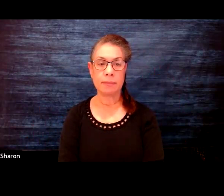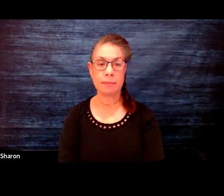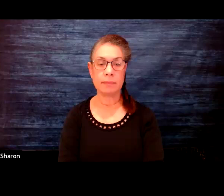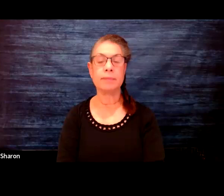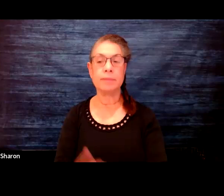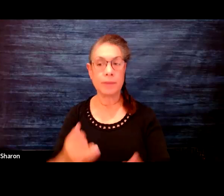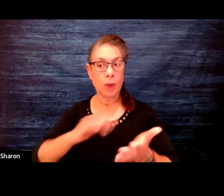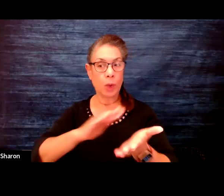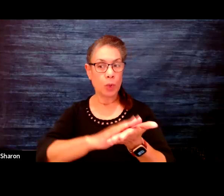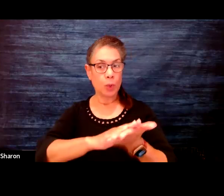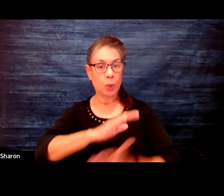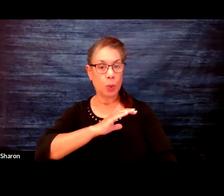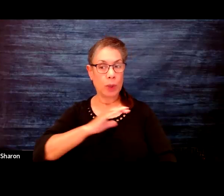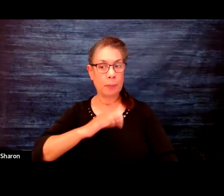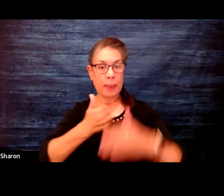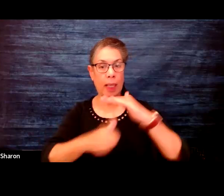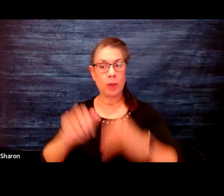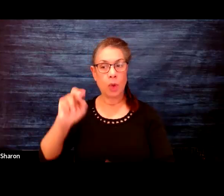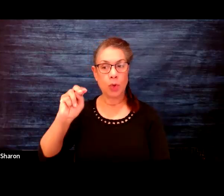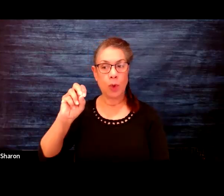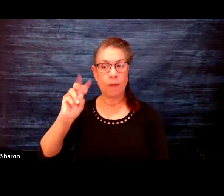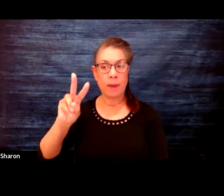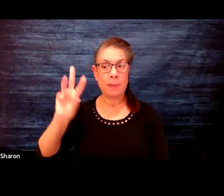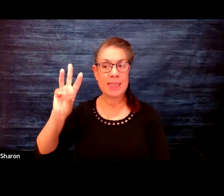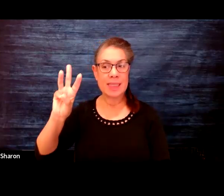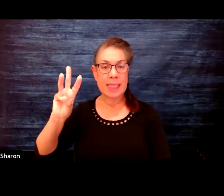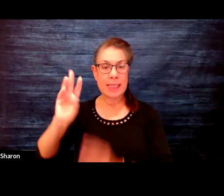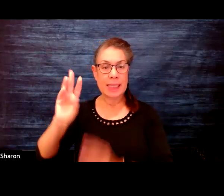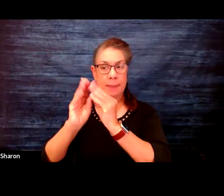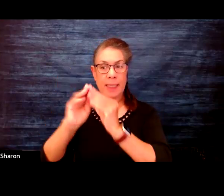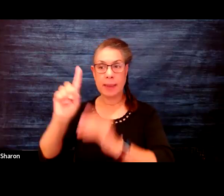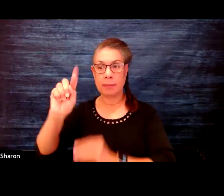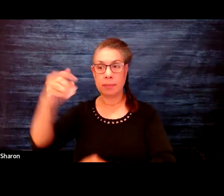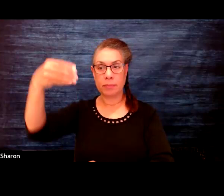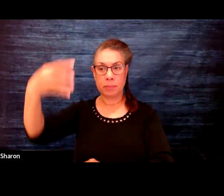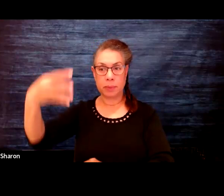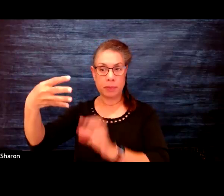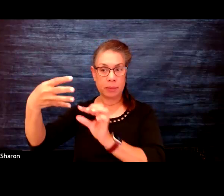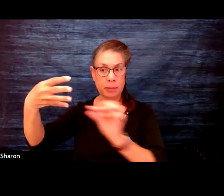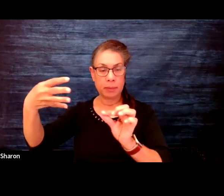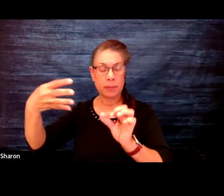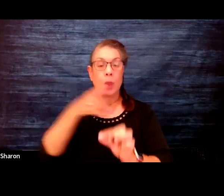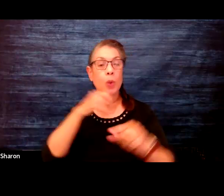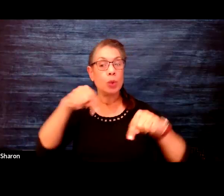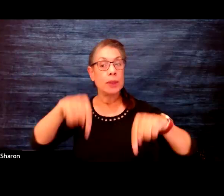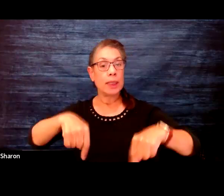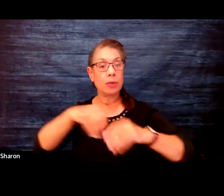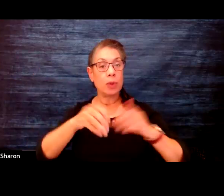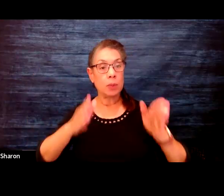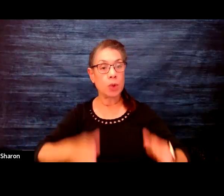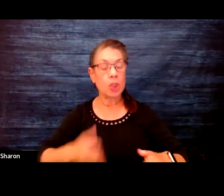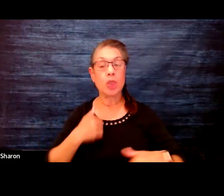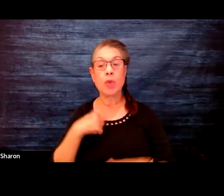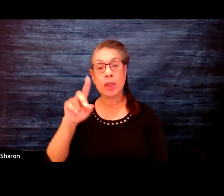school committee under the November 6th meeting link. For those joining us in person, you can access the meeting documents